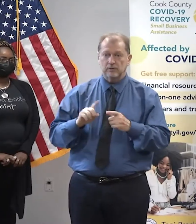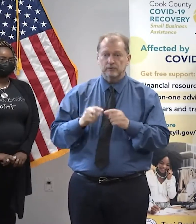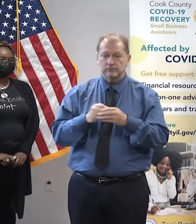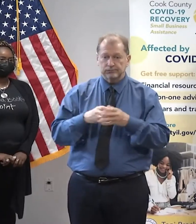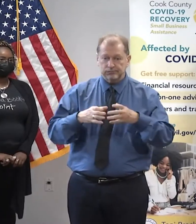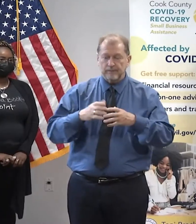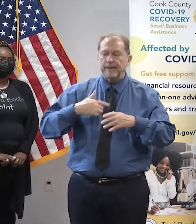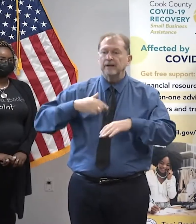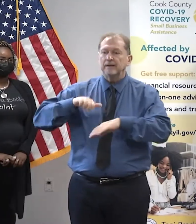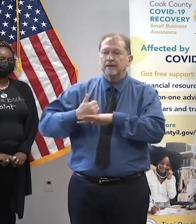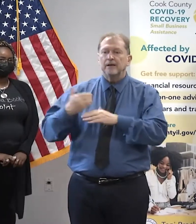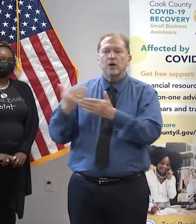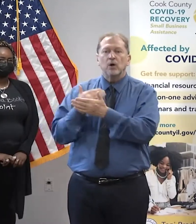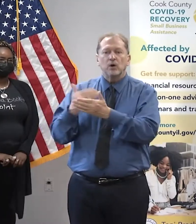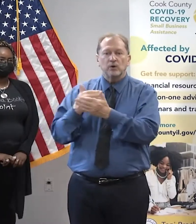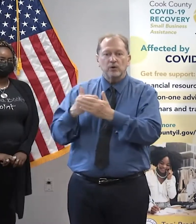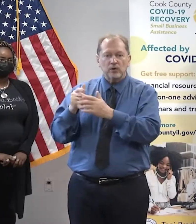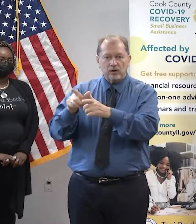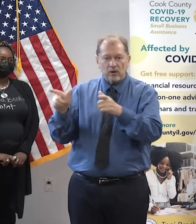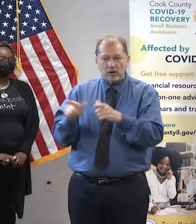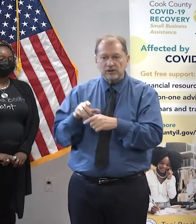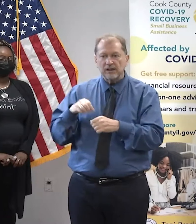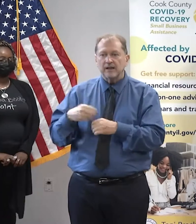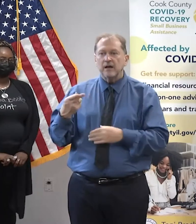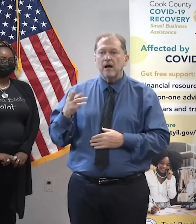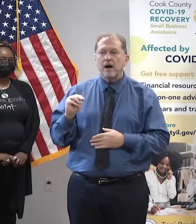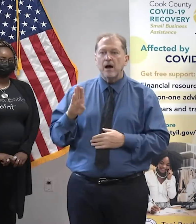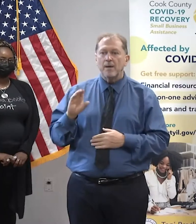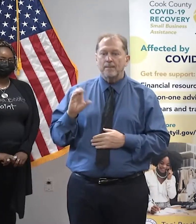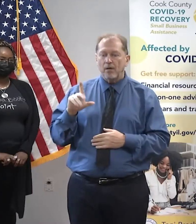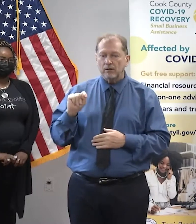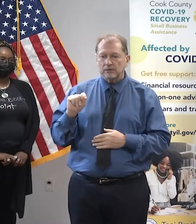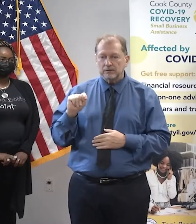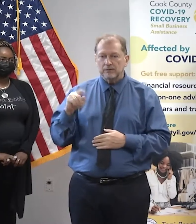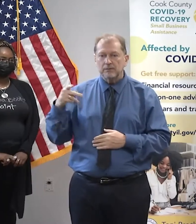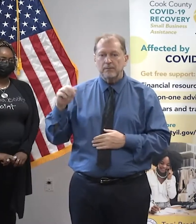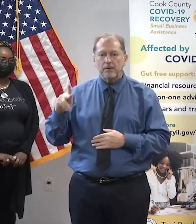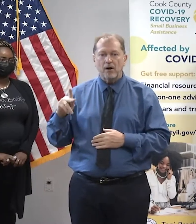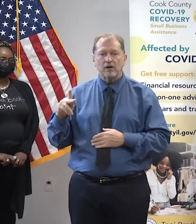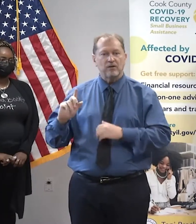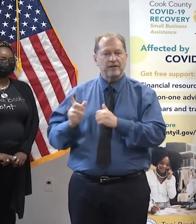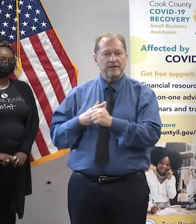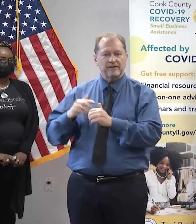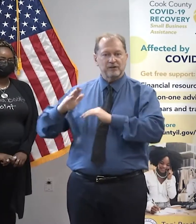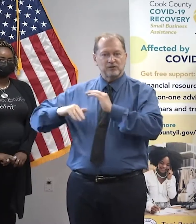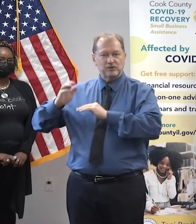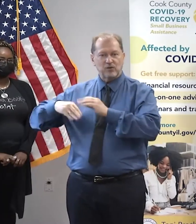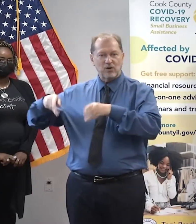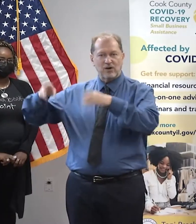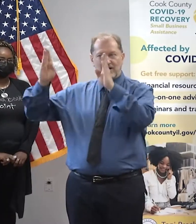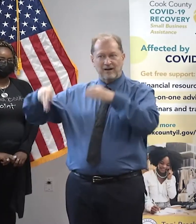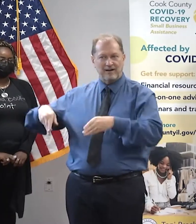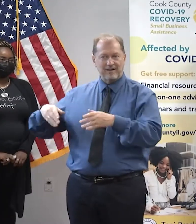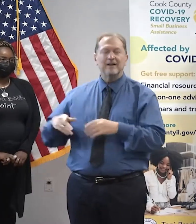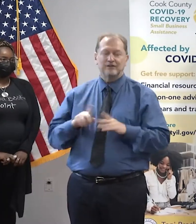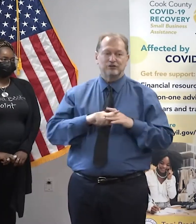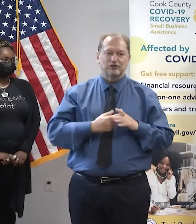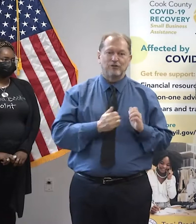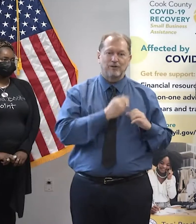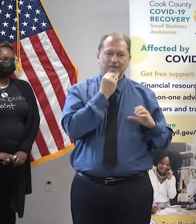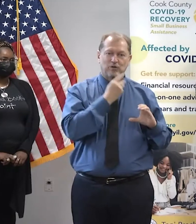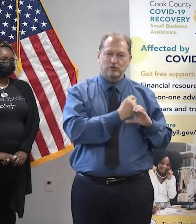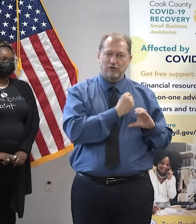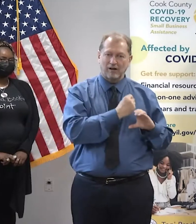up a new location in Humble Park, our first brick and mortar. So it starts with quality and service and